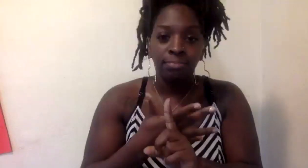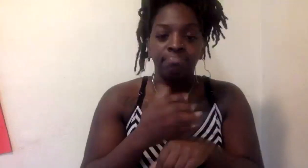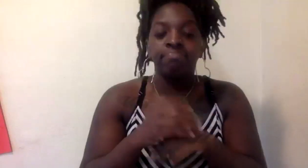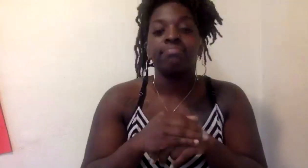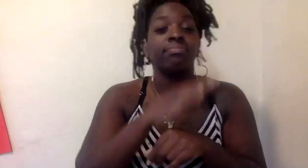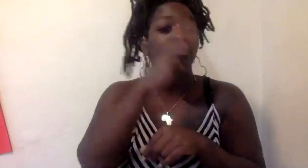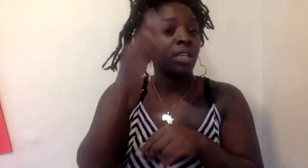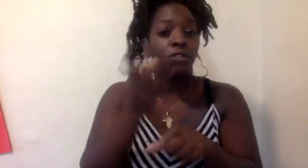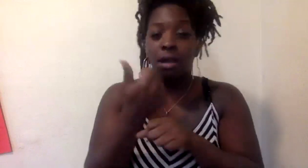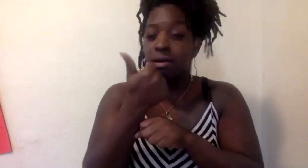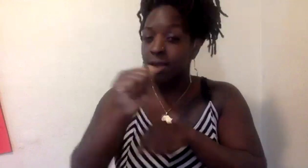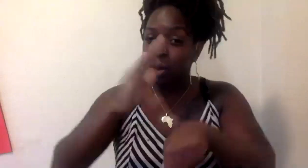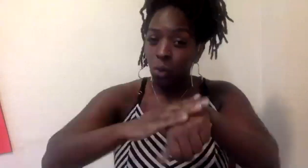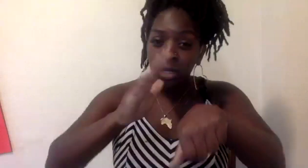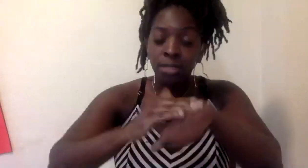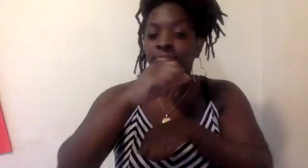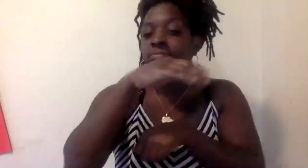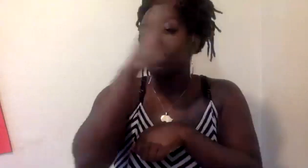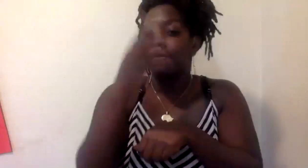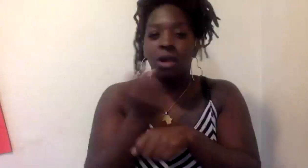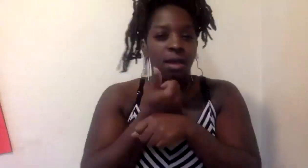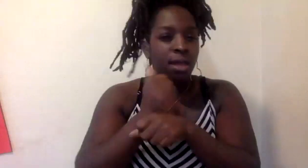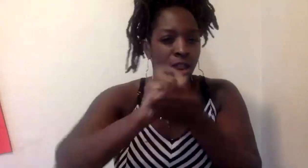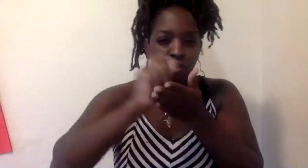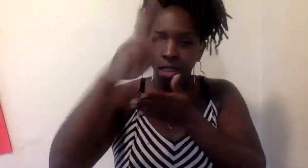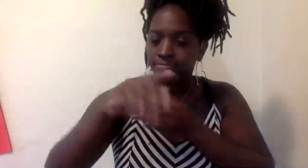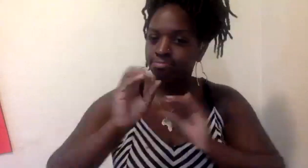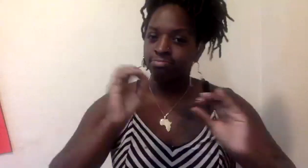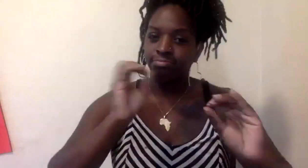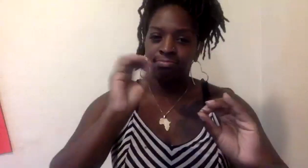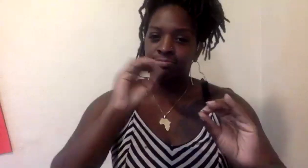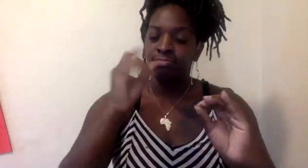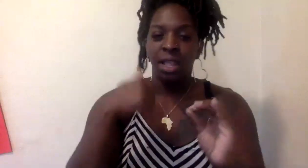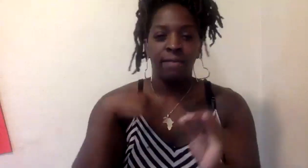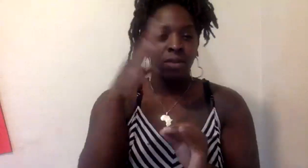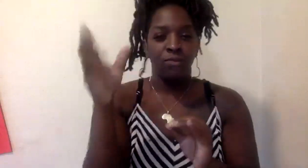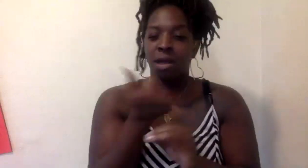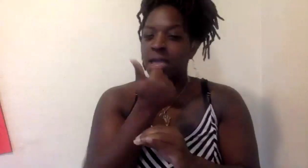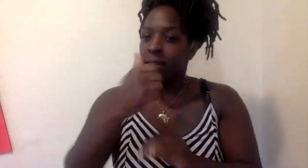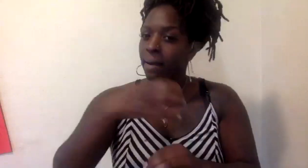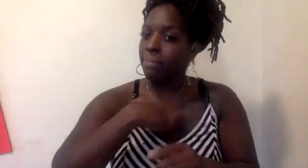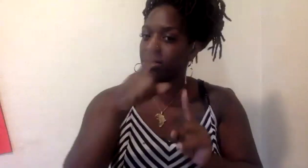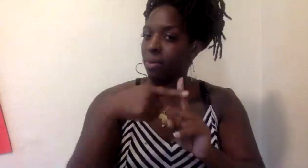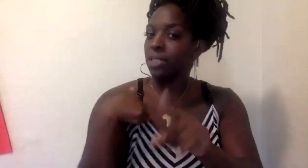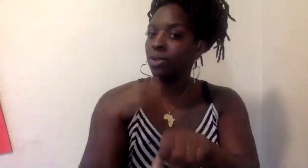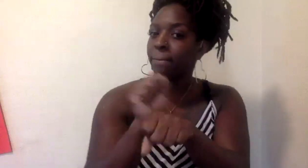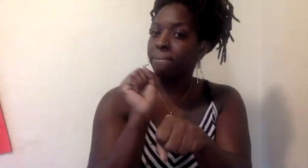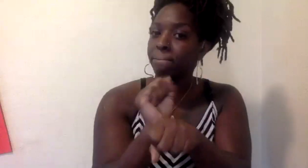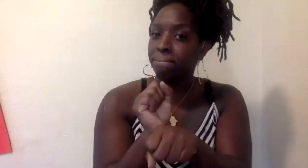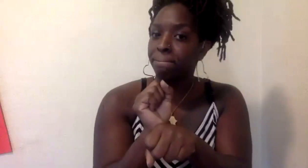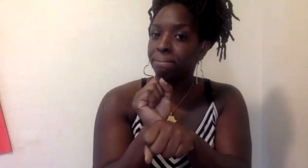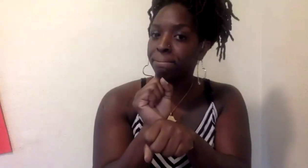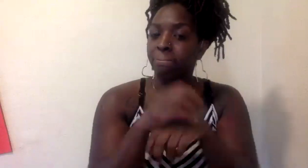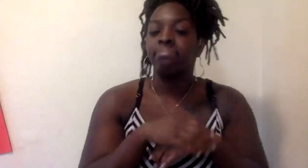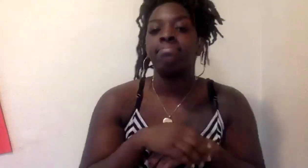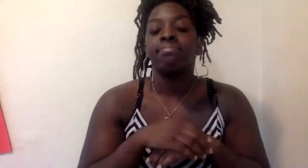a year and 5 months. I never received any warnings or any write-ups. I've never had any complaints about my